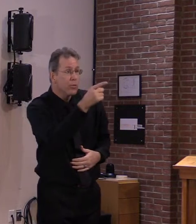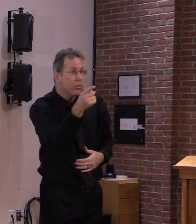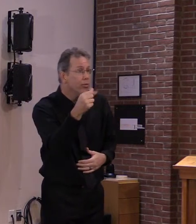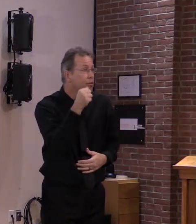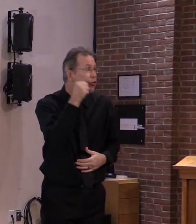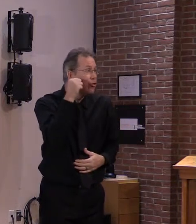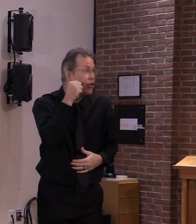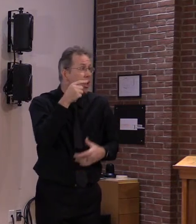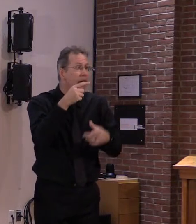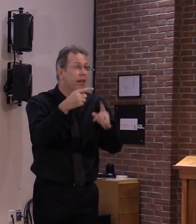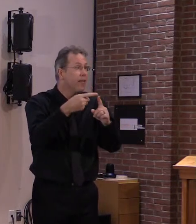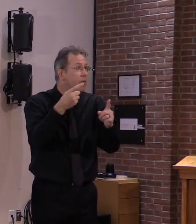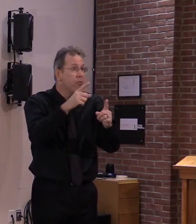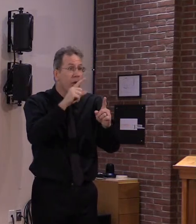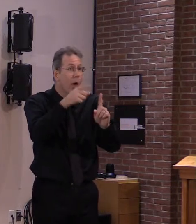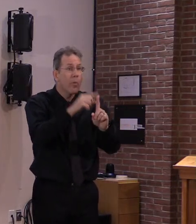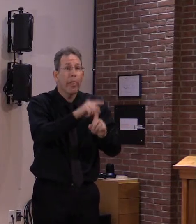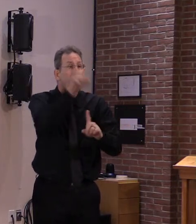national emergency began.